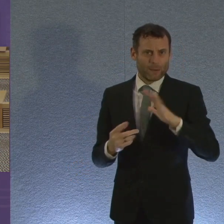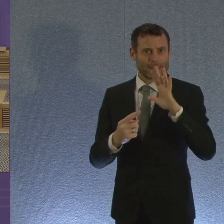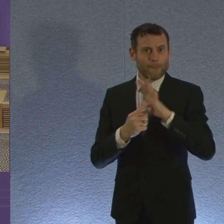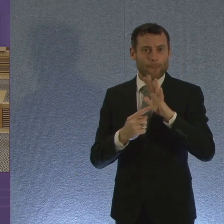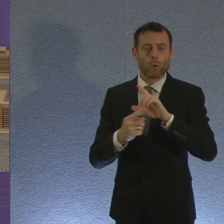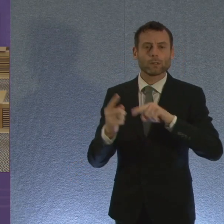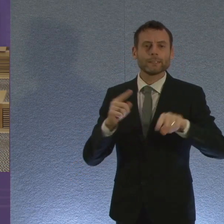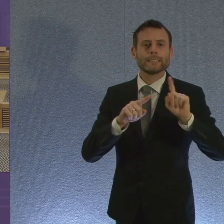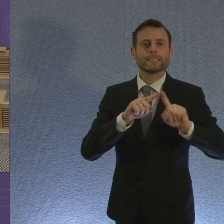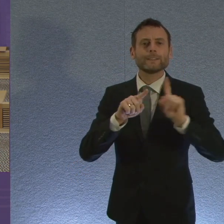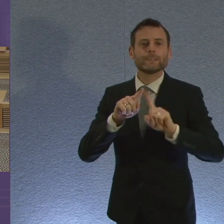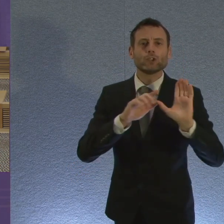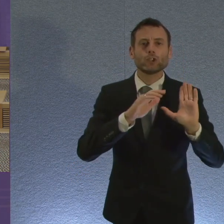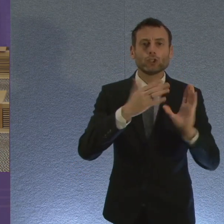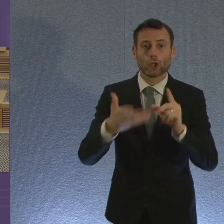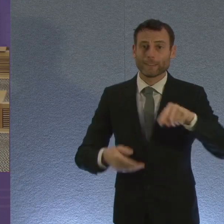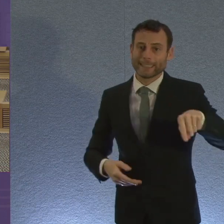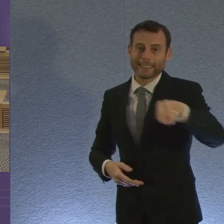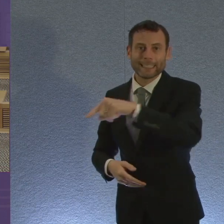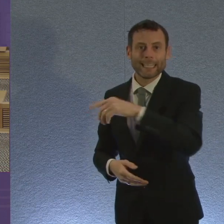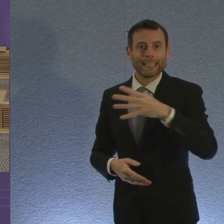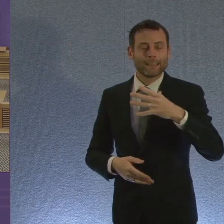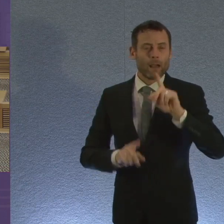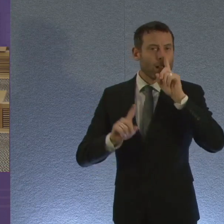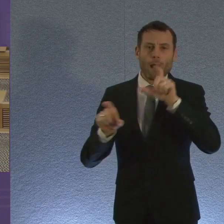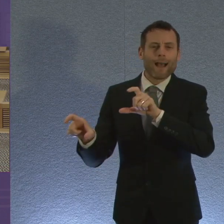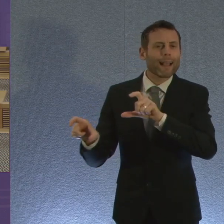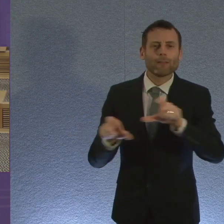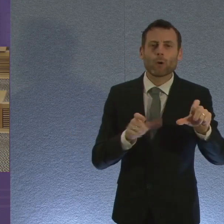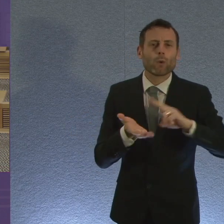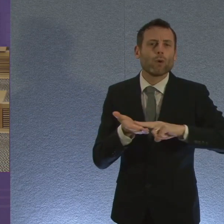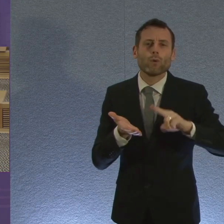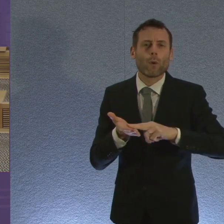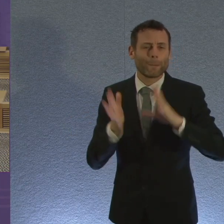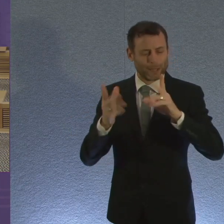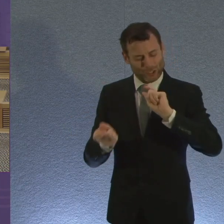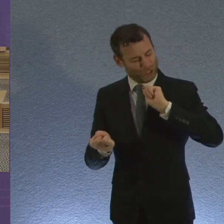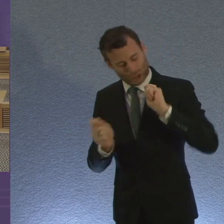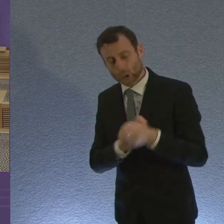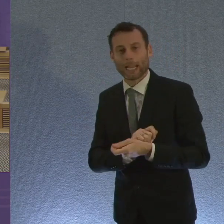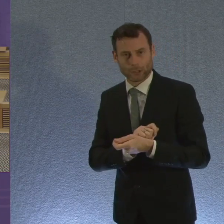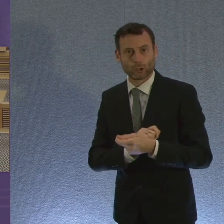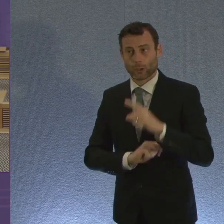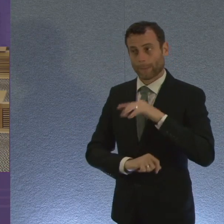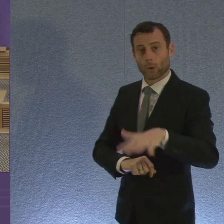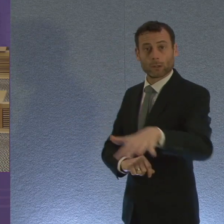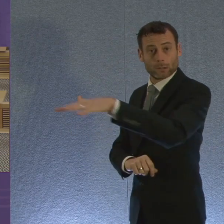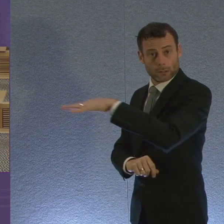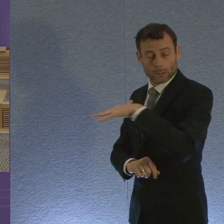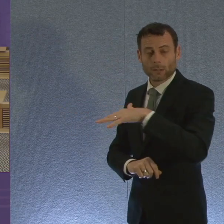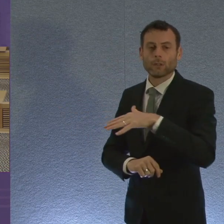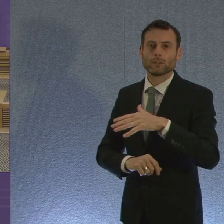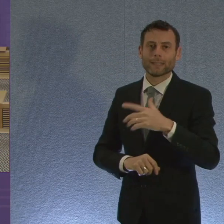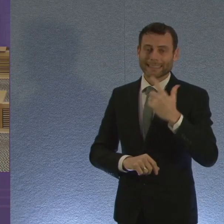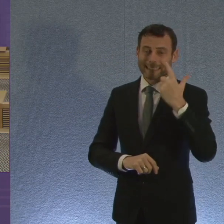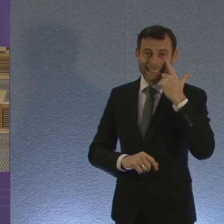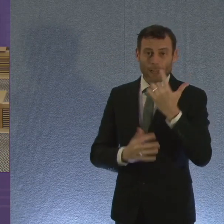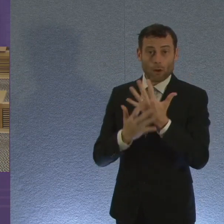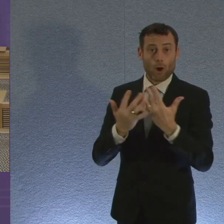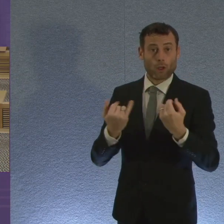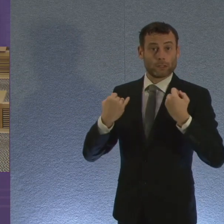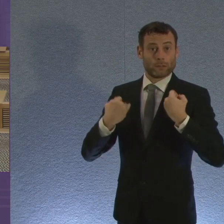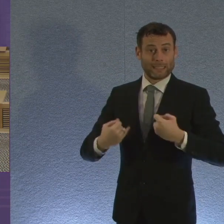fight the coronavirus, they are also struggling with levels of staff absence and workforce disruption much higher than normal. That disruption can be